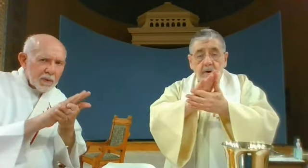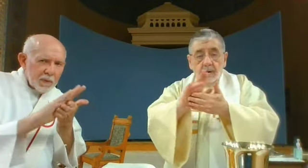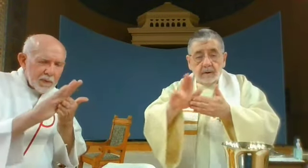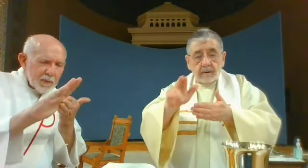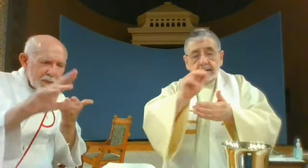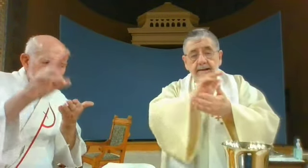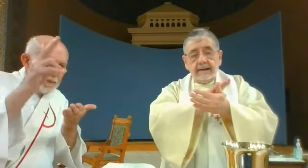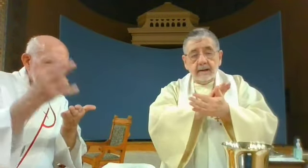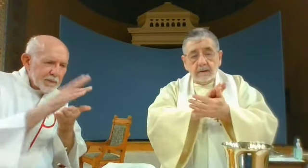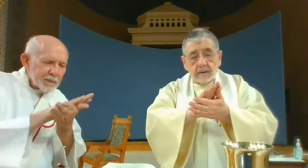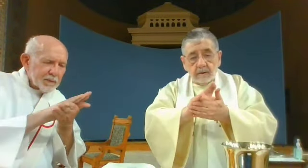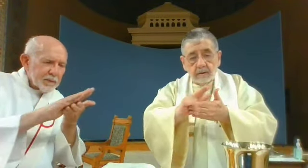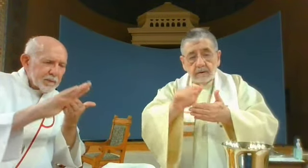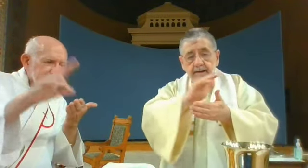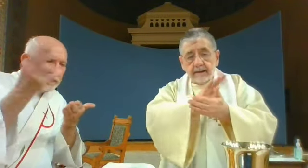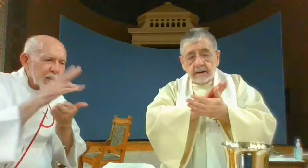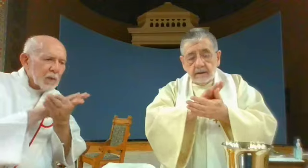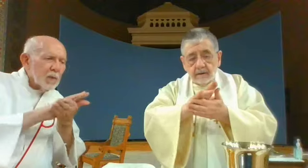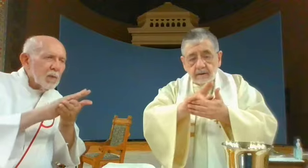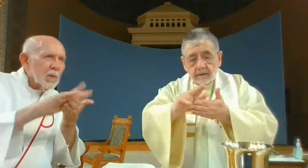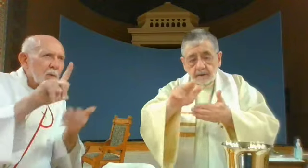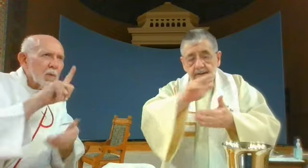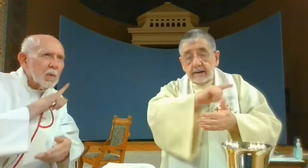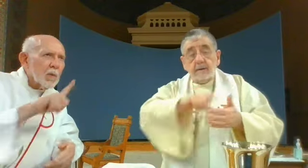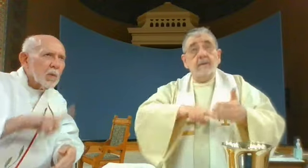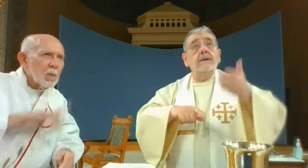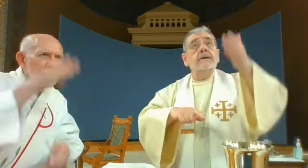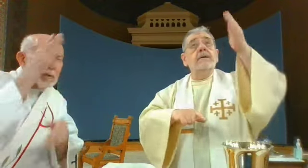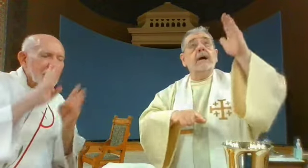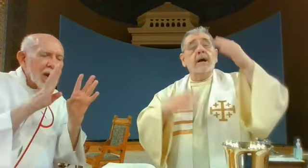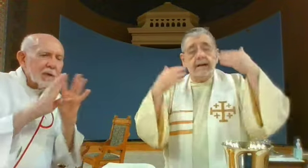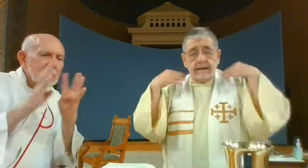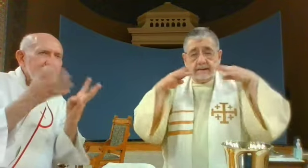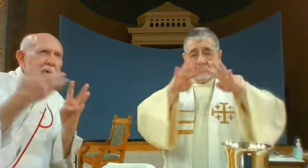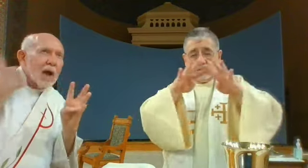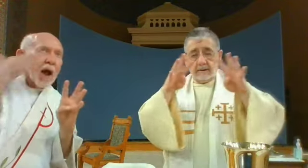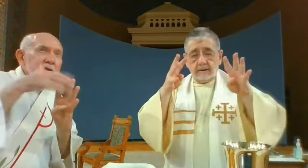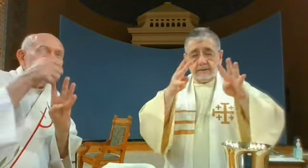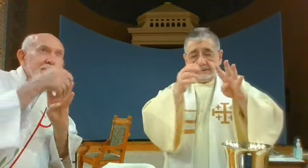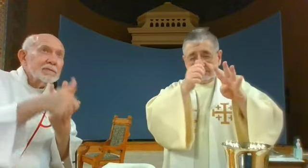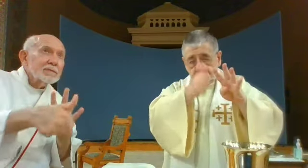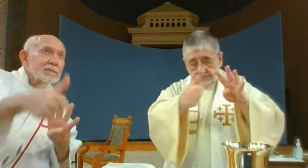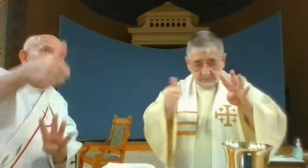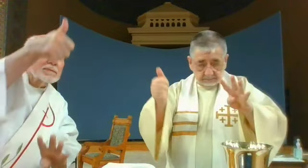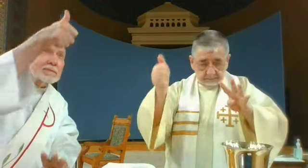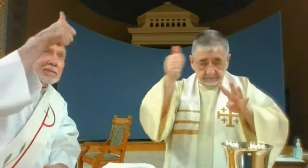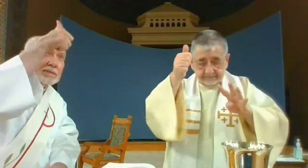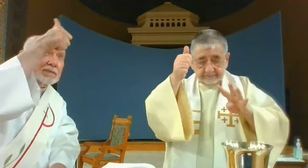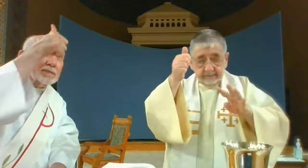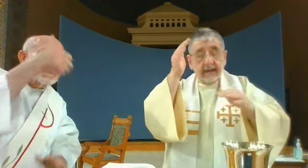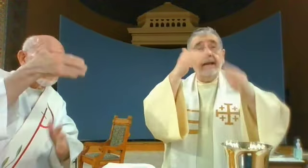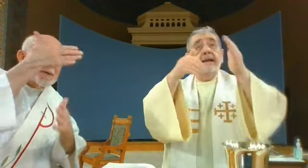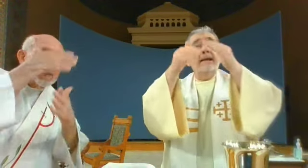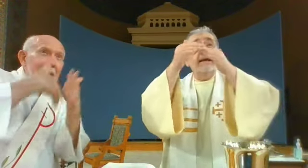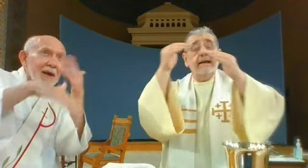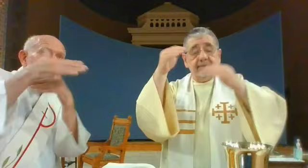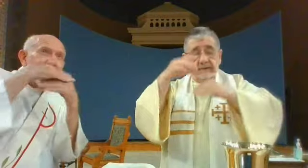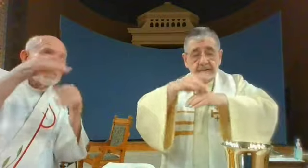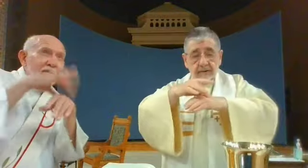voice, Holy, holy, holy Lord, God of hosts. Heaven and